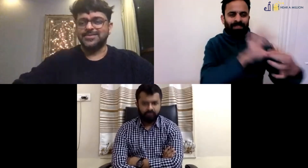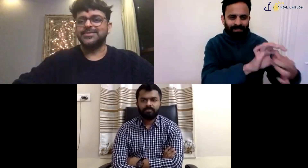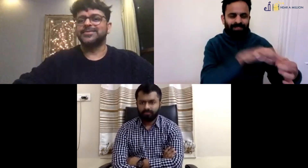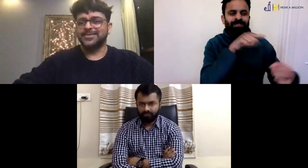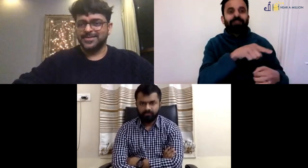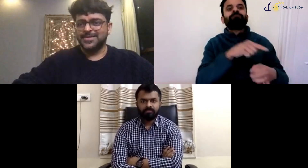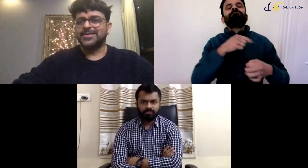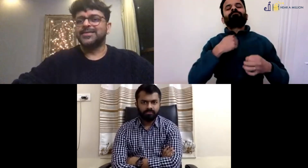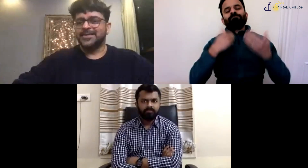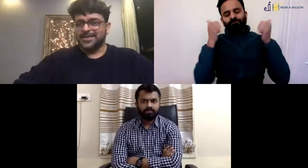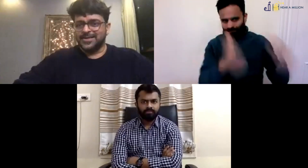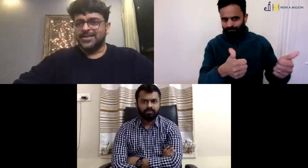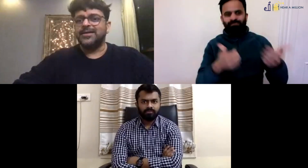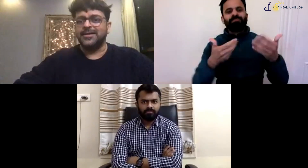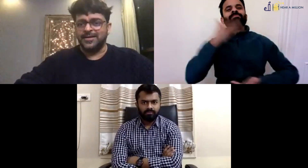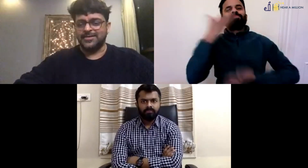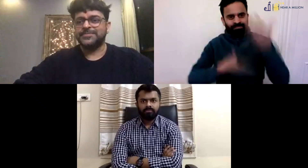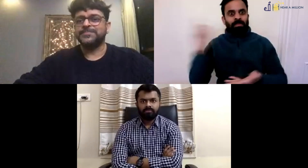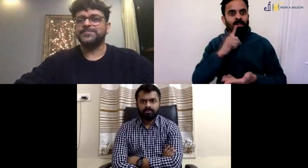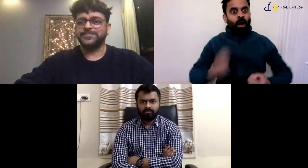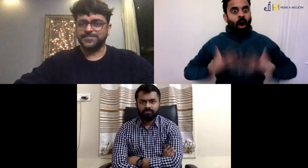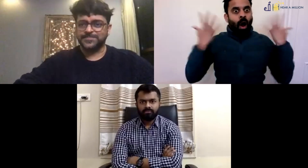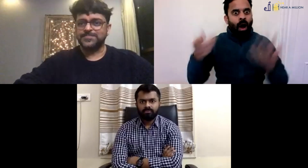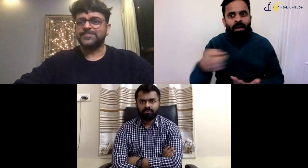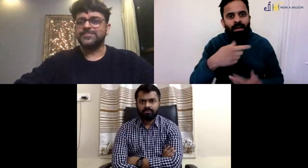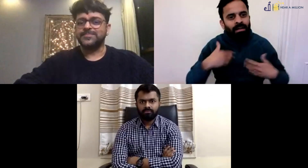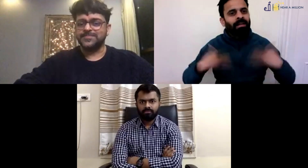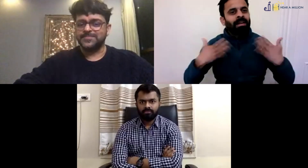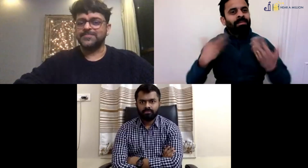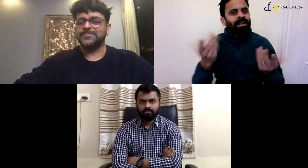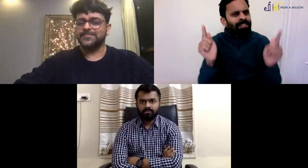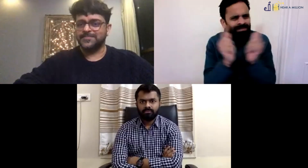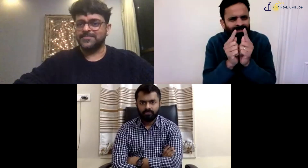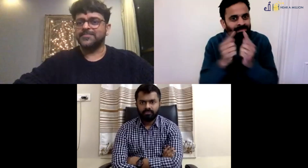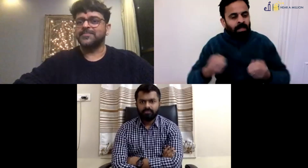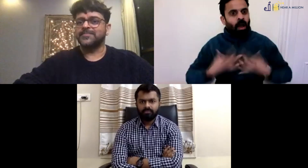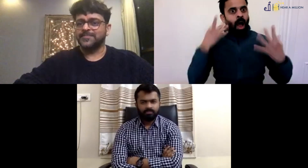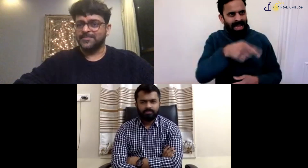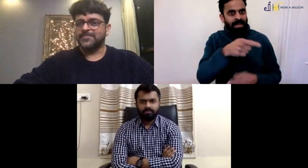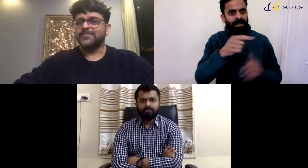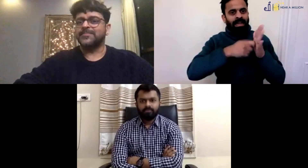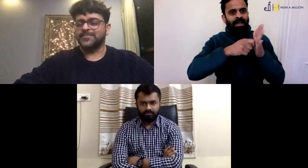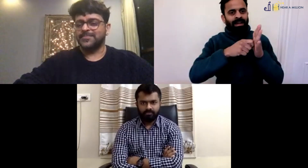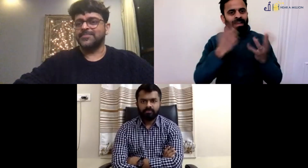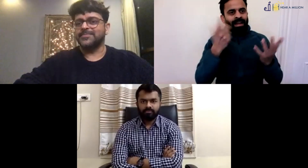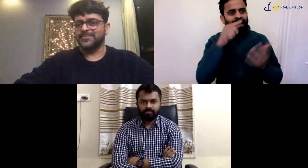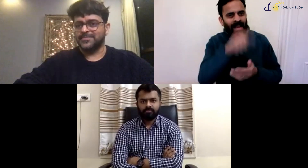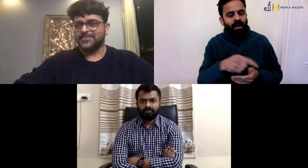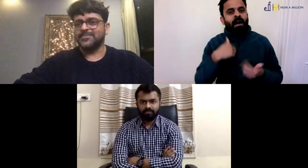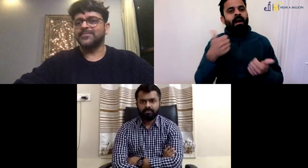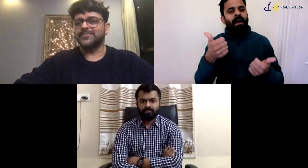on, and with Punk Foundation, and that's a great thing which has been going on. And so